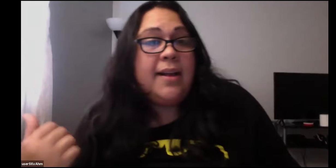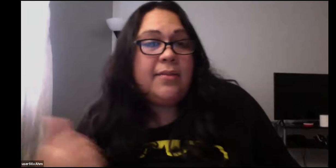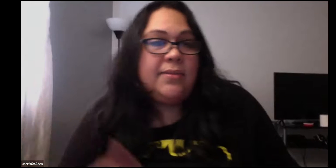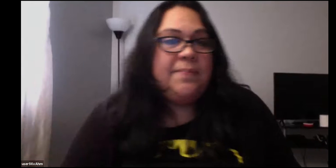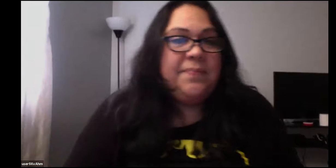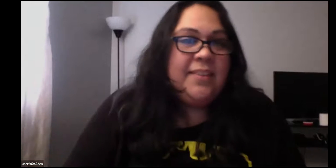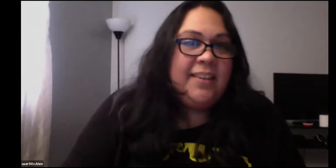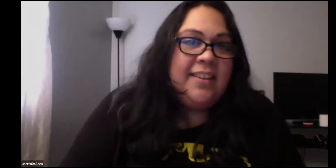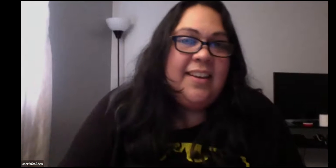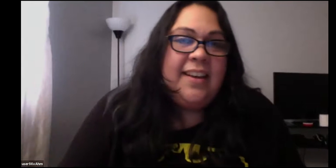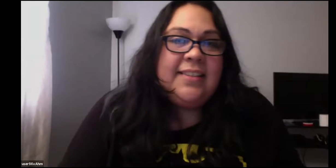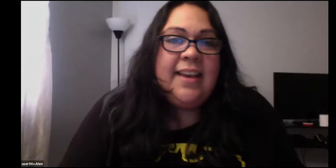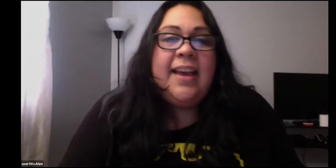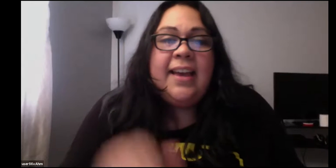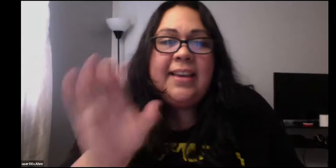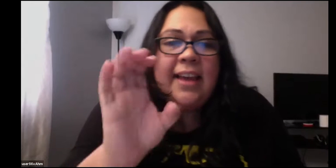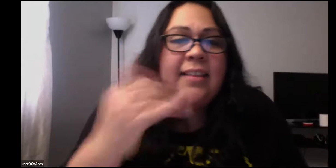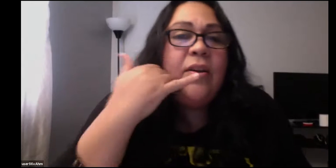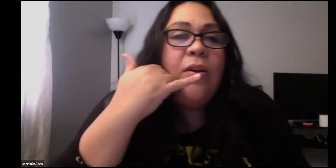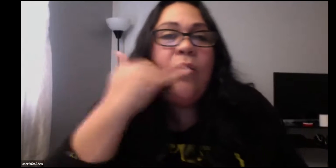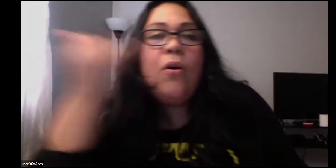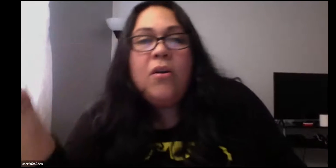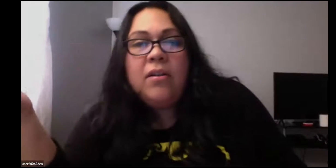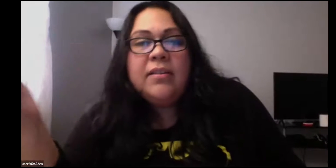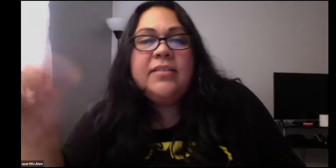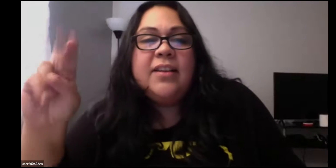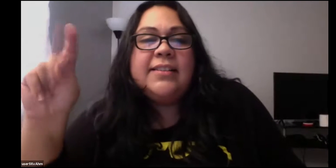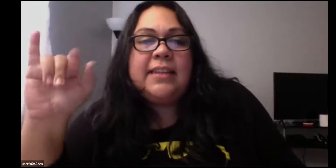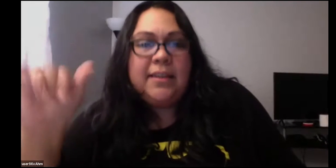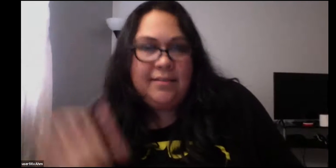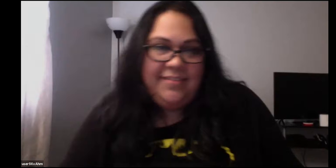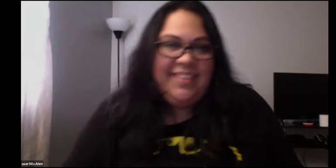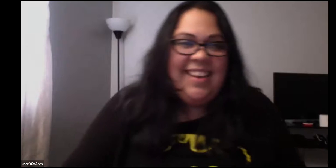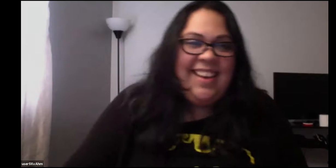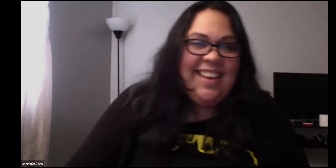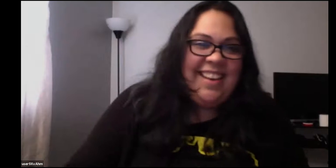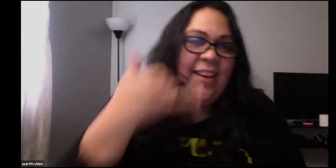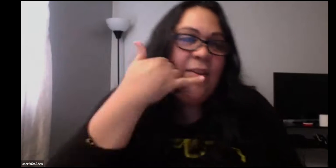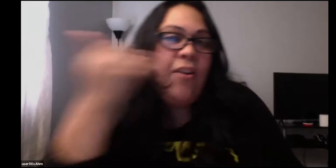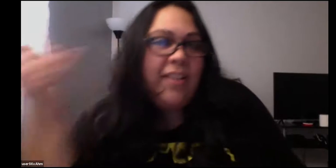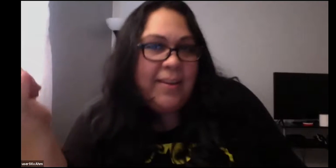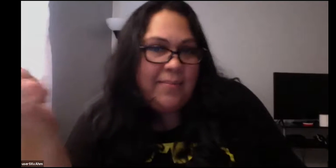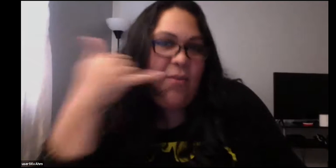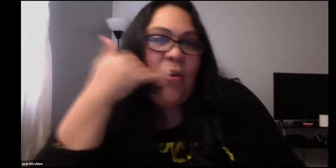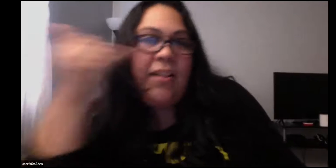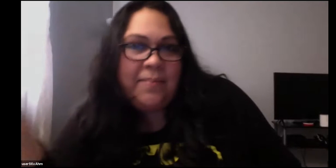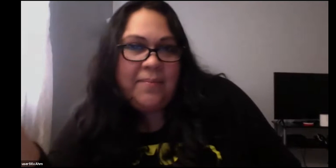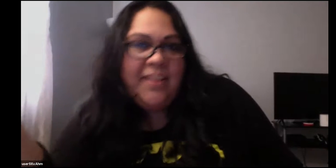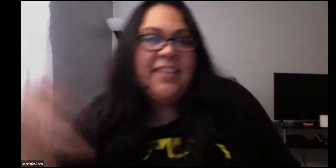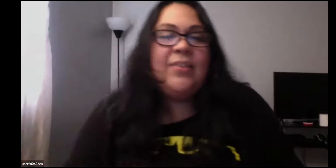else, I say, hey, Kaylin, call Dusty. Call him, call him. So I